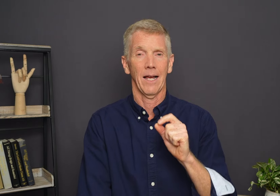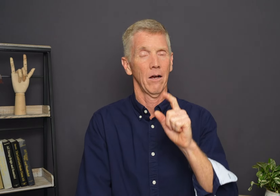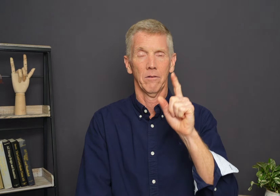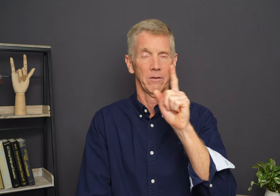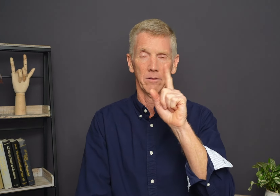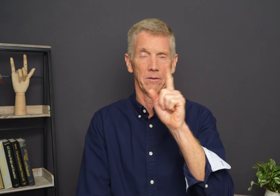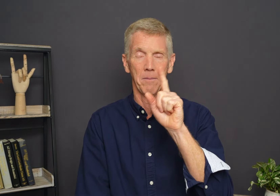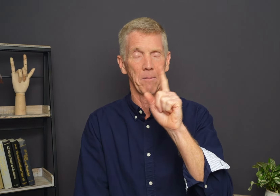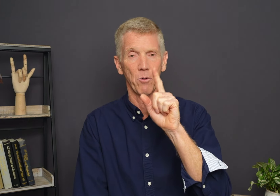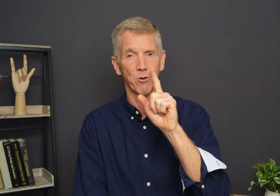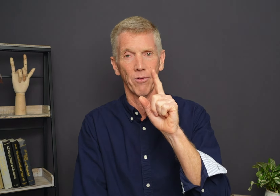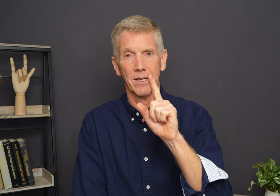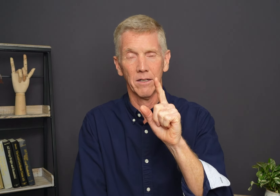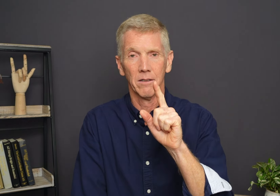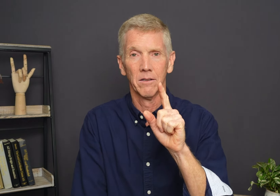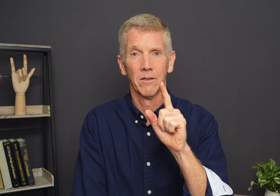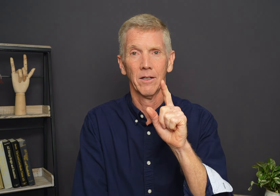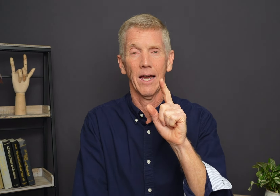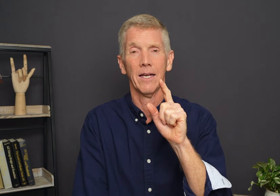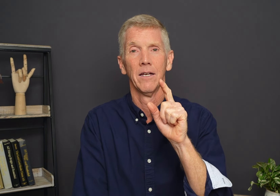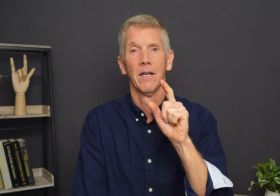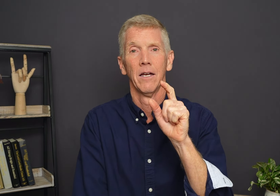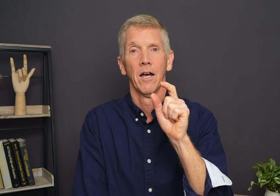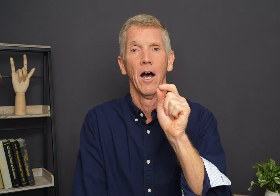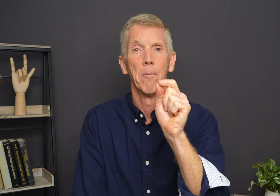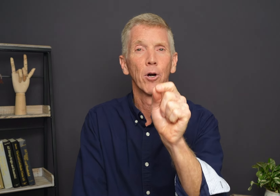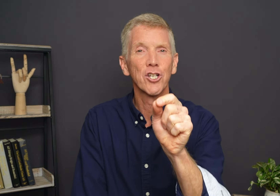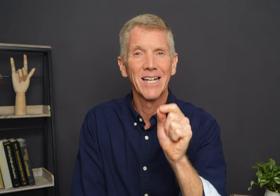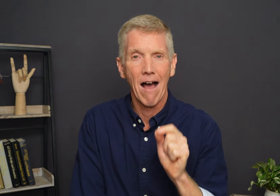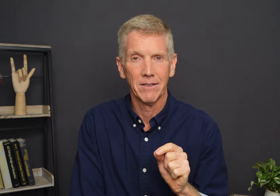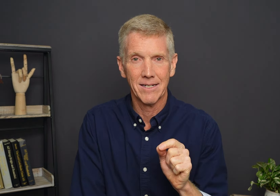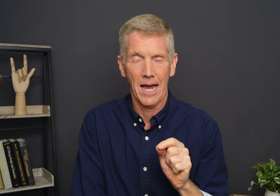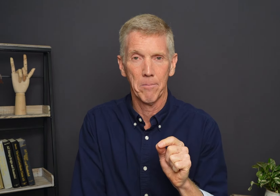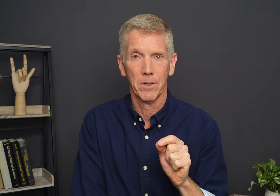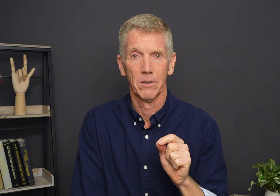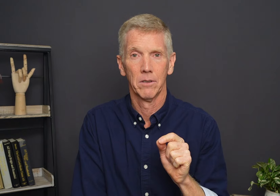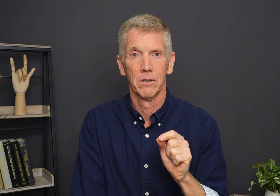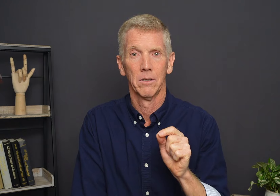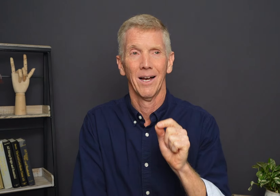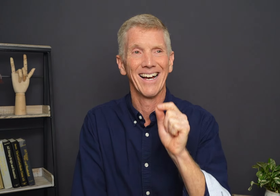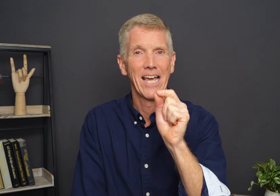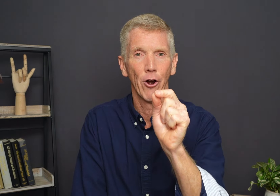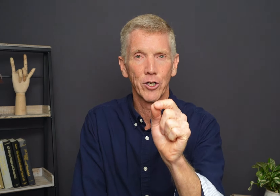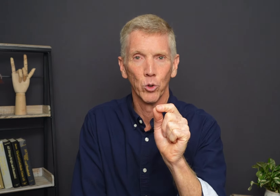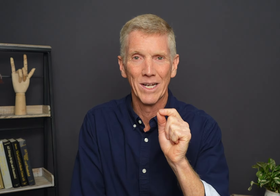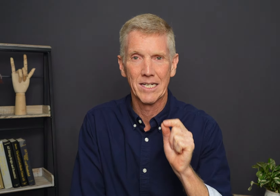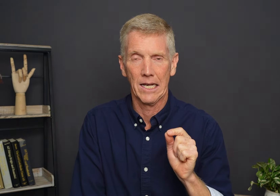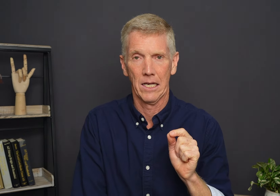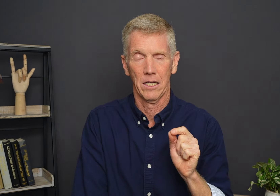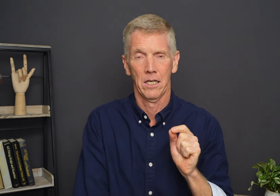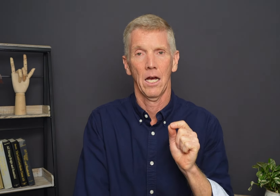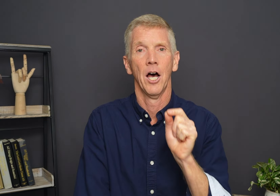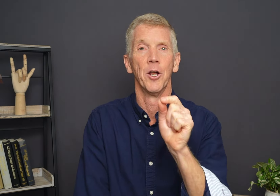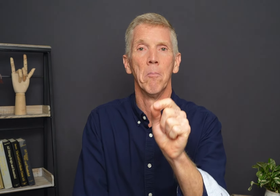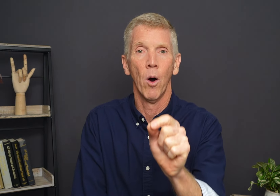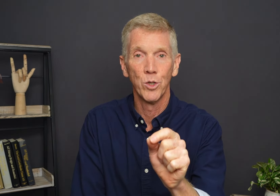Now, it may not be what you're thinking. Okay? A personality type, a characteristic, an